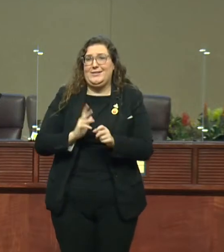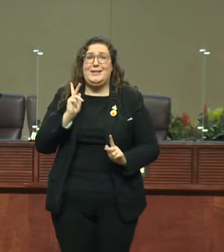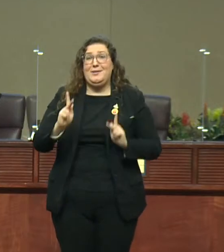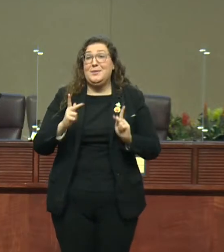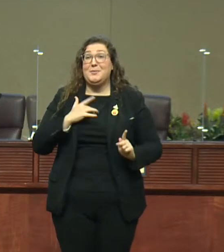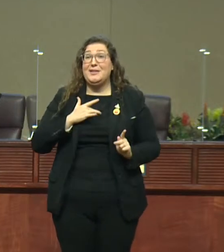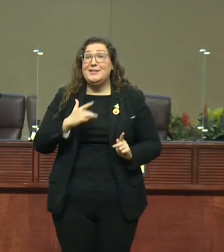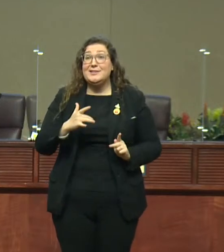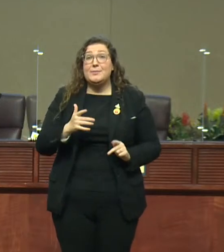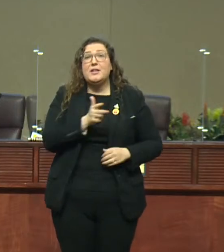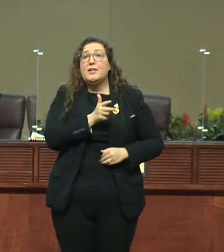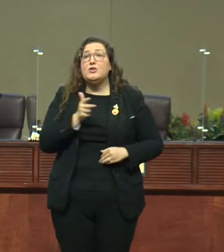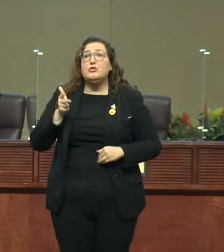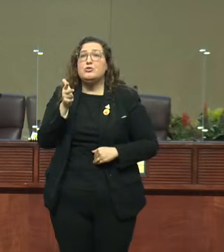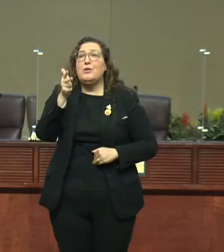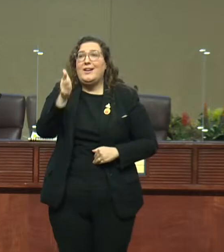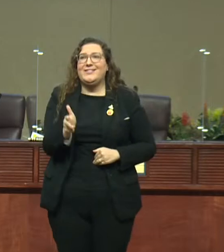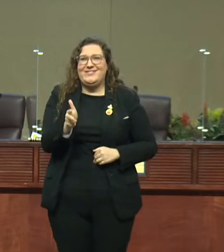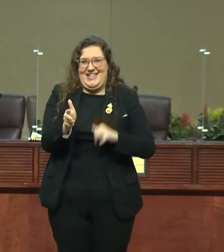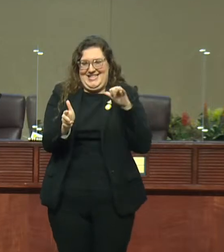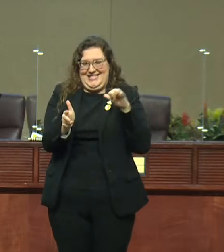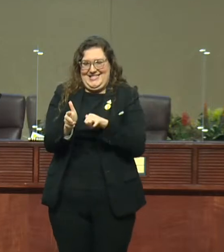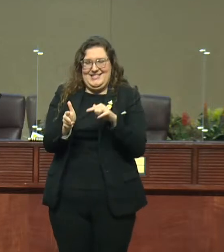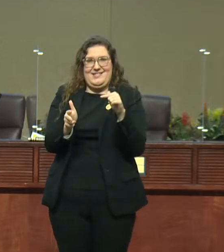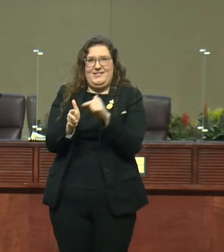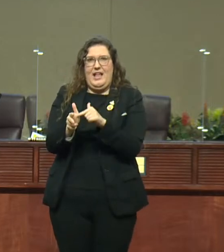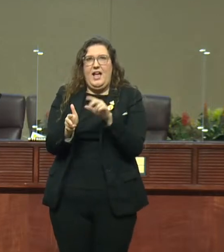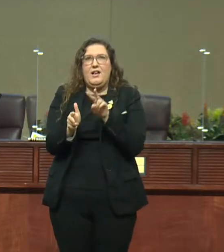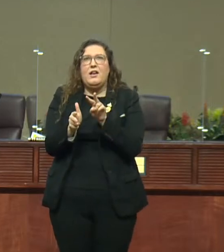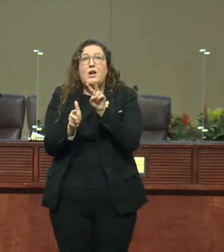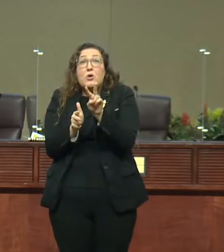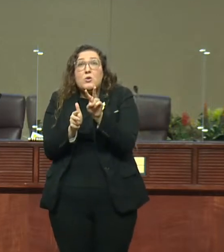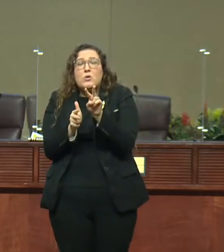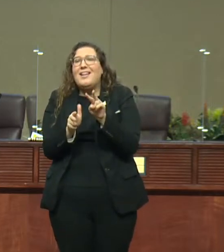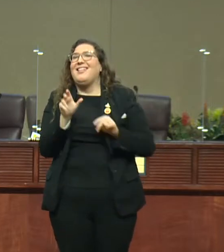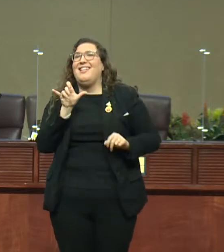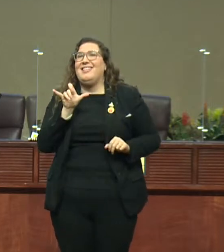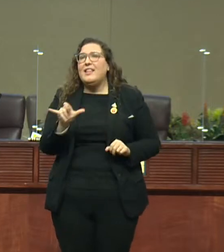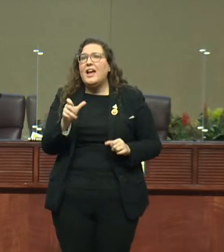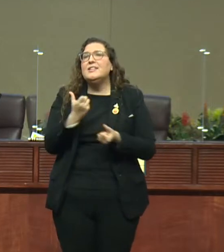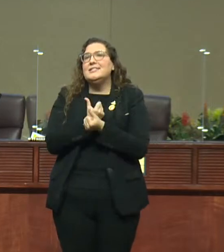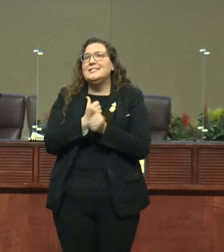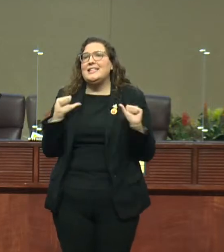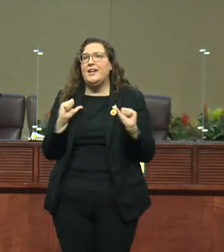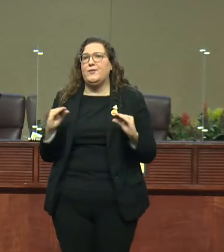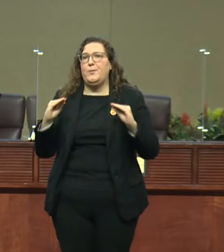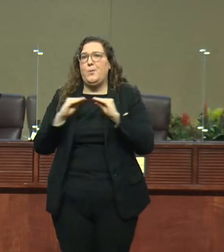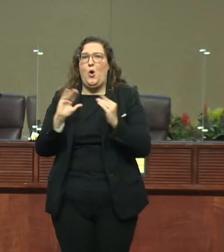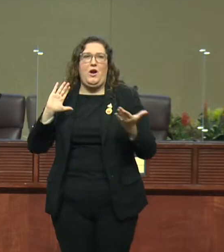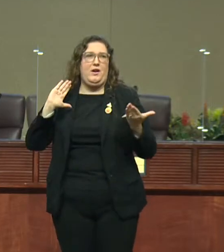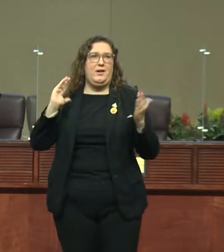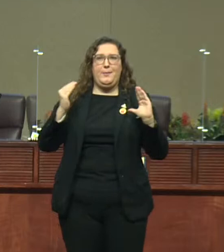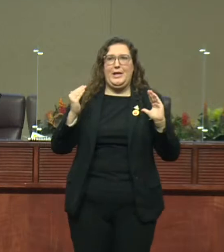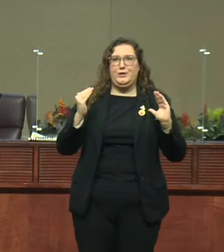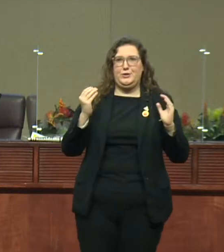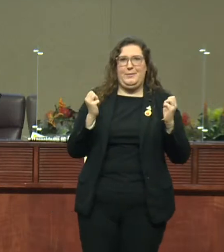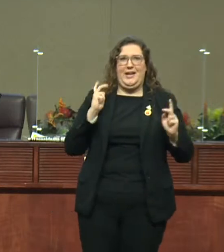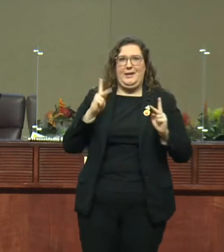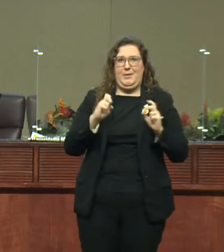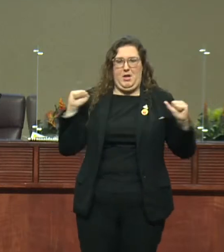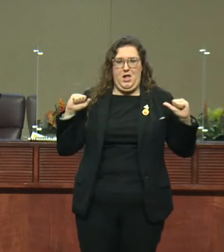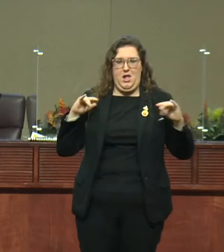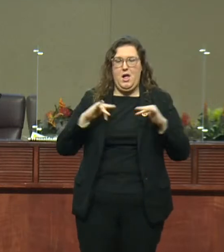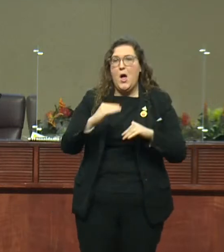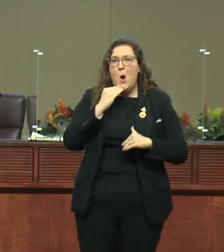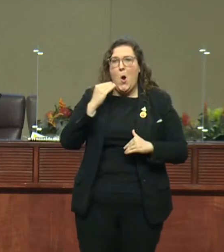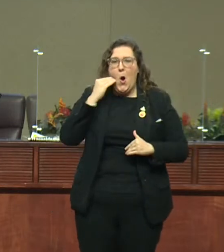part. So with that will be safer than congregating in a large group in small rooms.